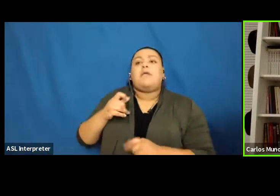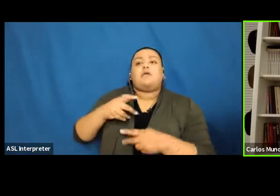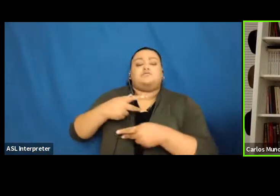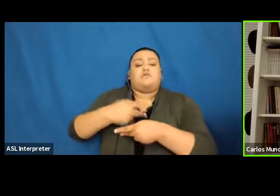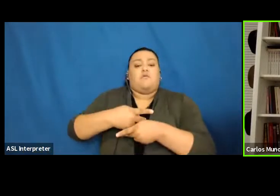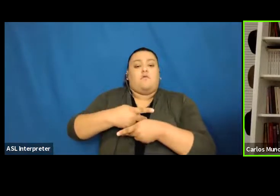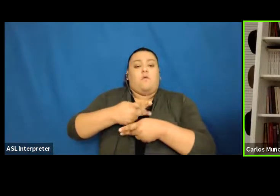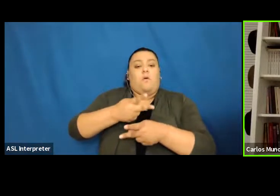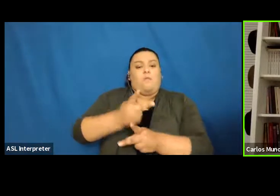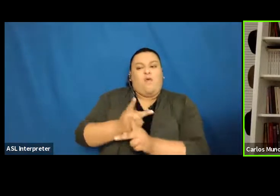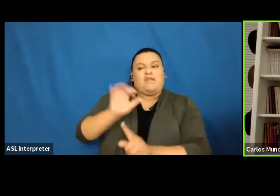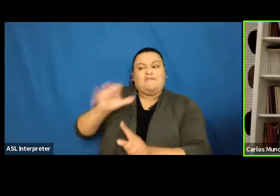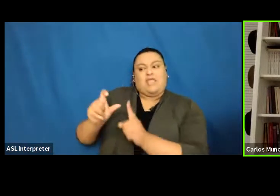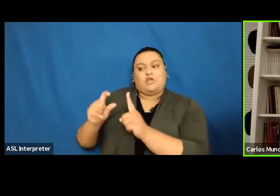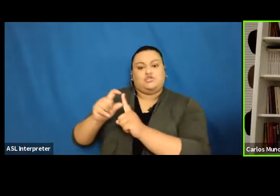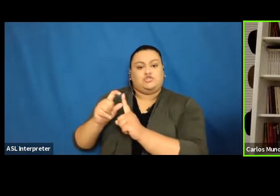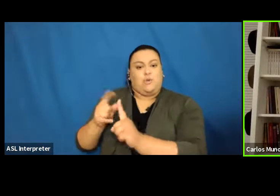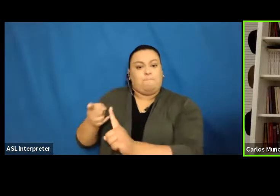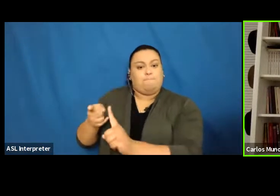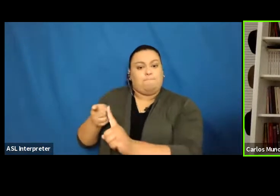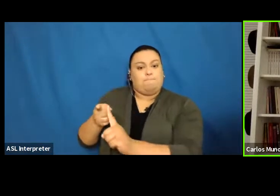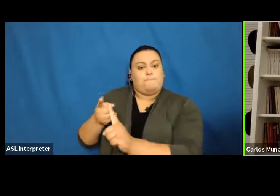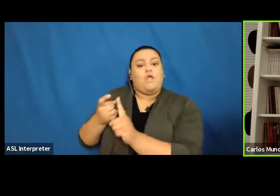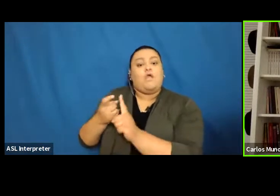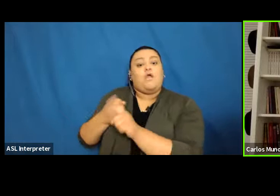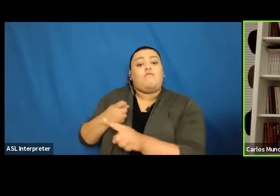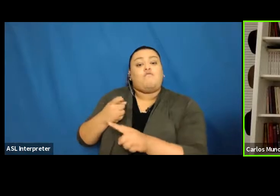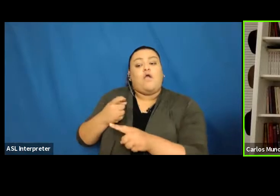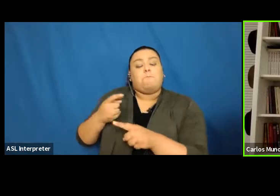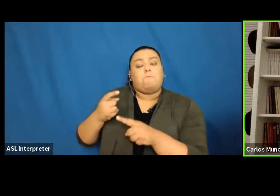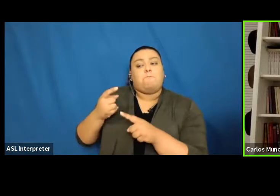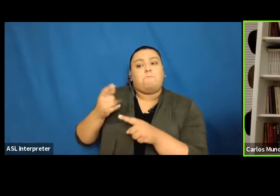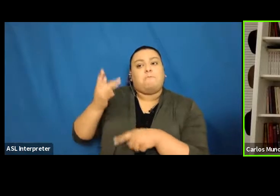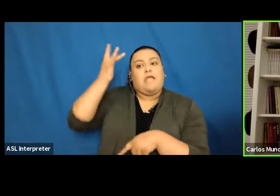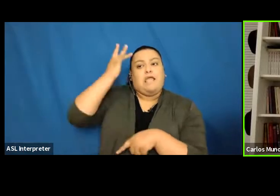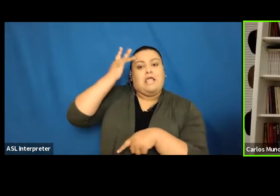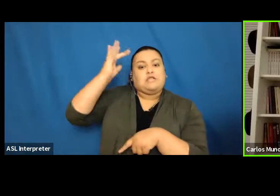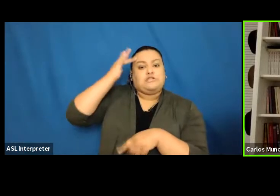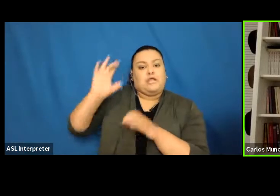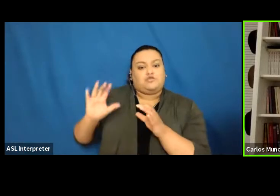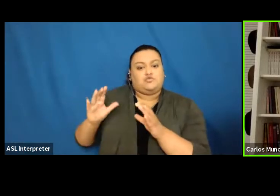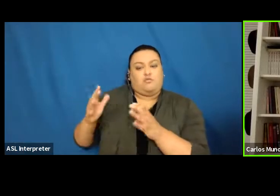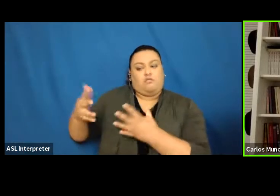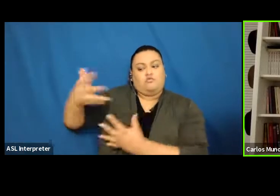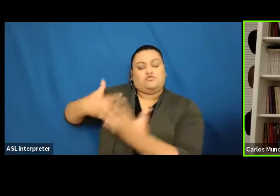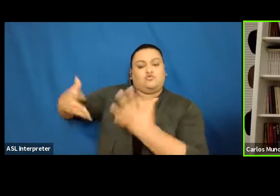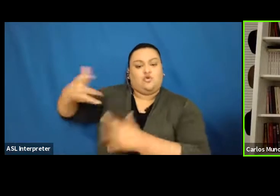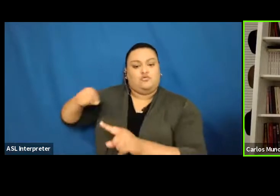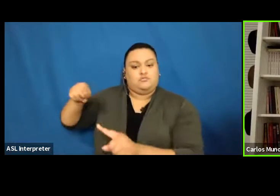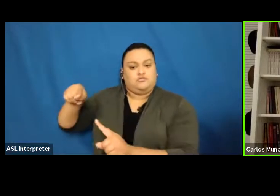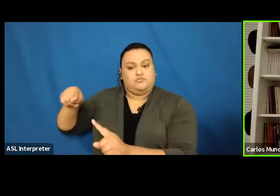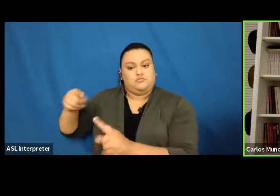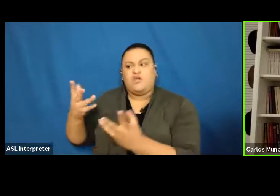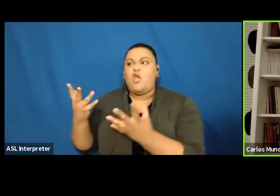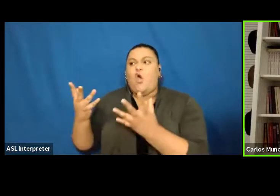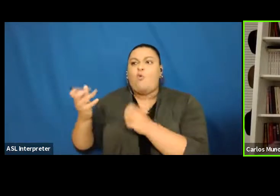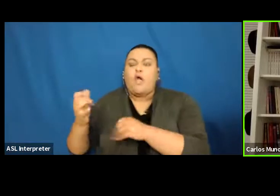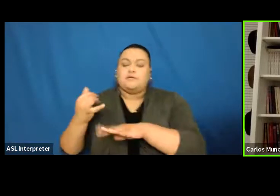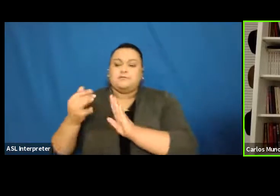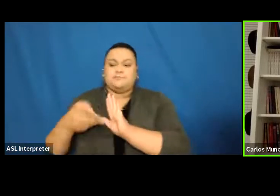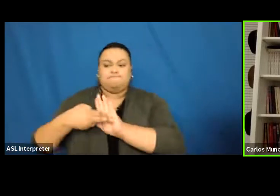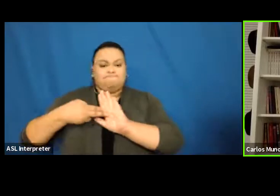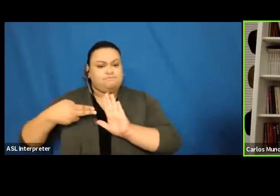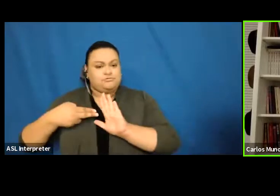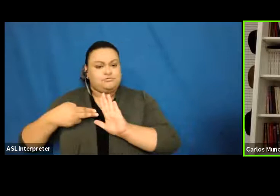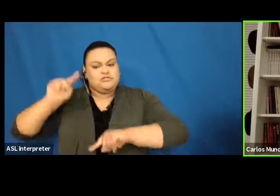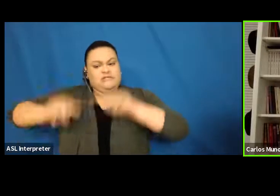that term came from the intellectual circle, the small intellectual circle. They meant well. They wanted to just underscore the diversity that